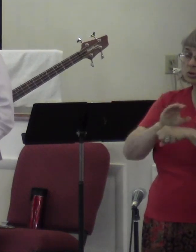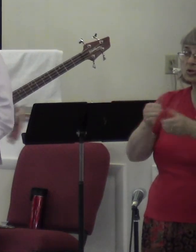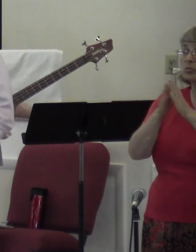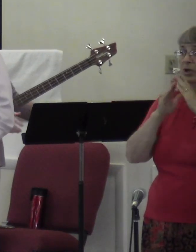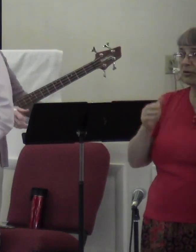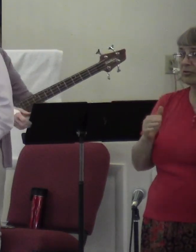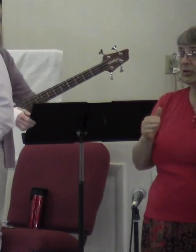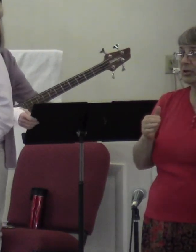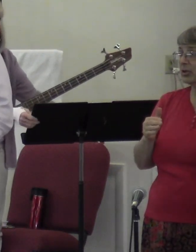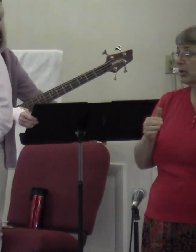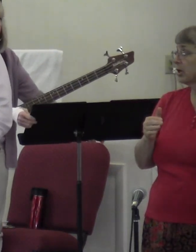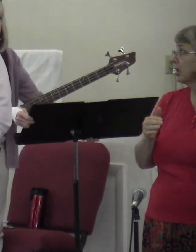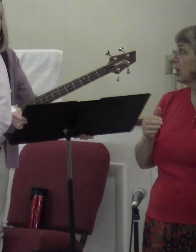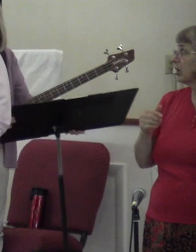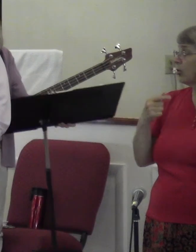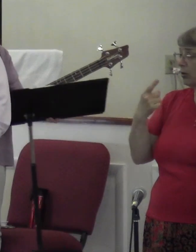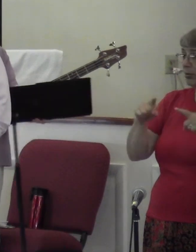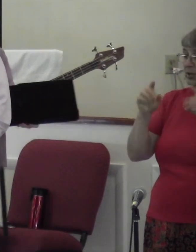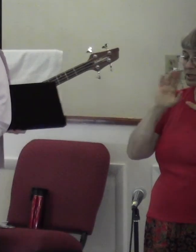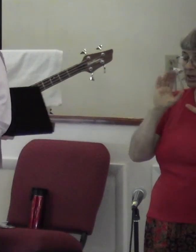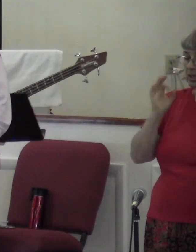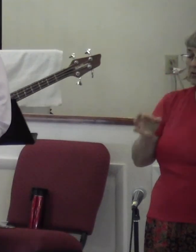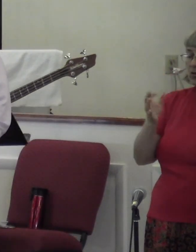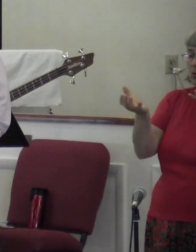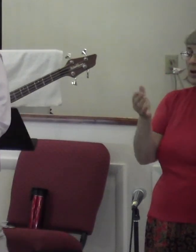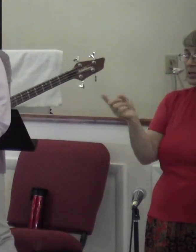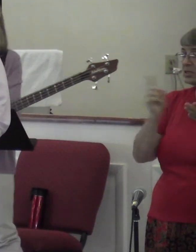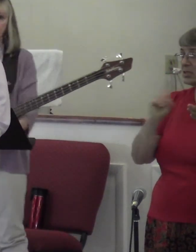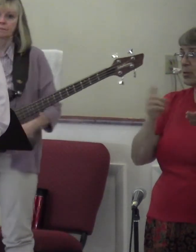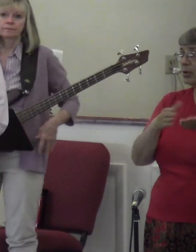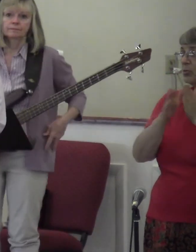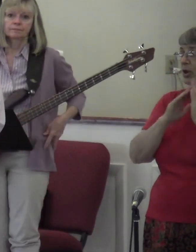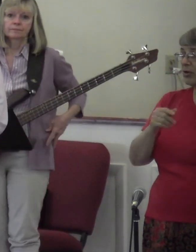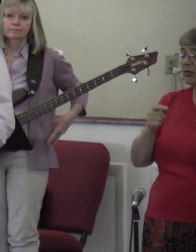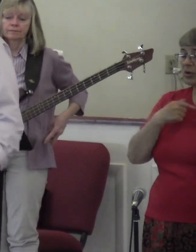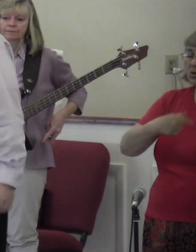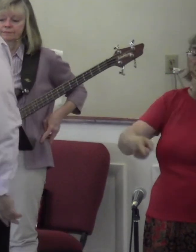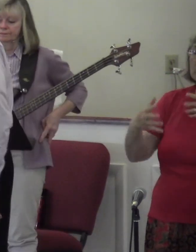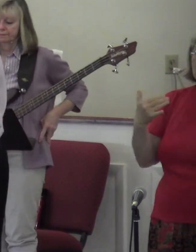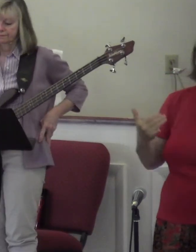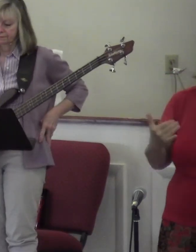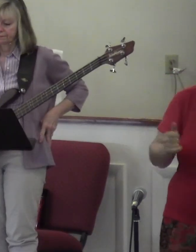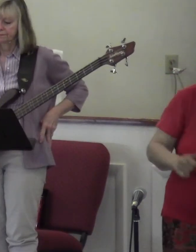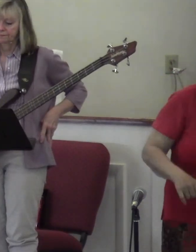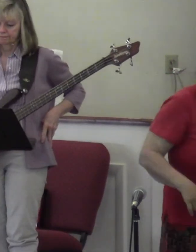As we sing, if you want someone to pray for you, just come forward and we'll do that.